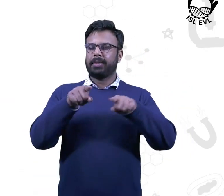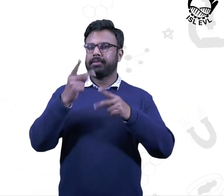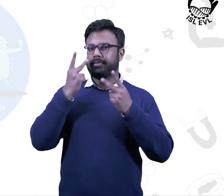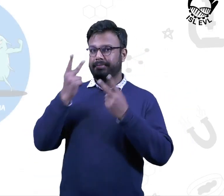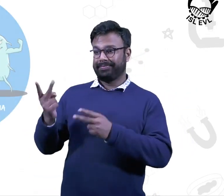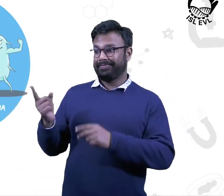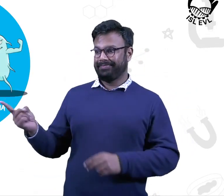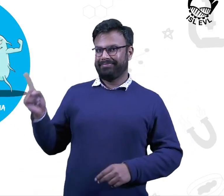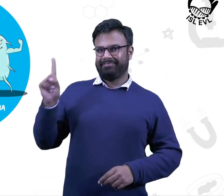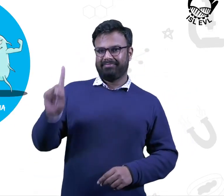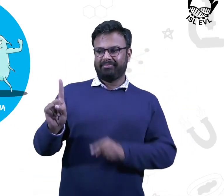these two enzymes.